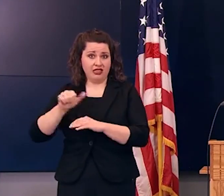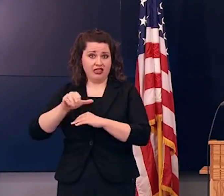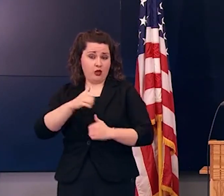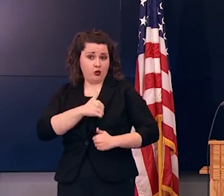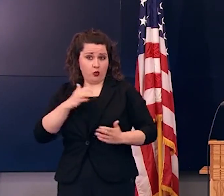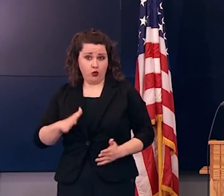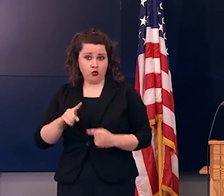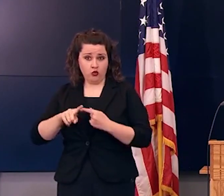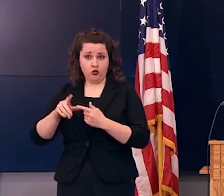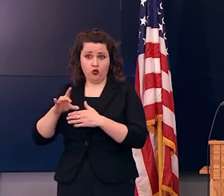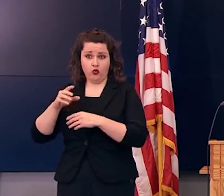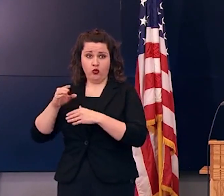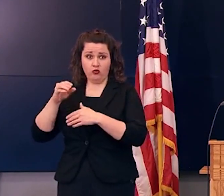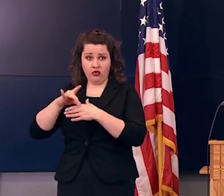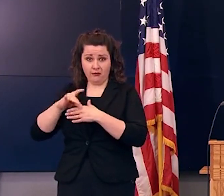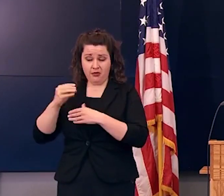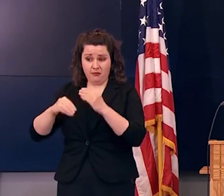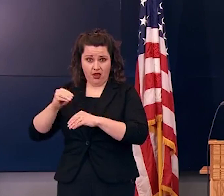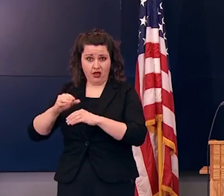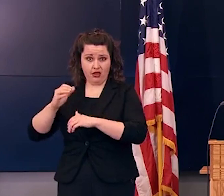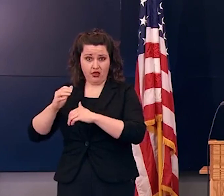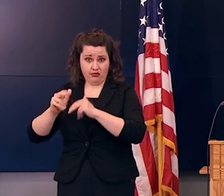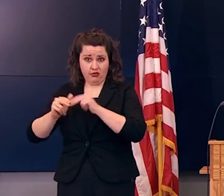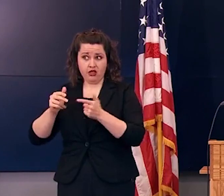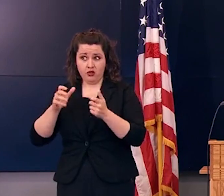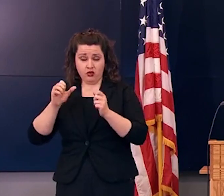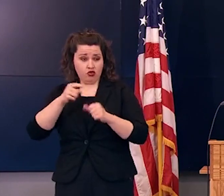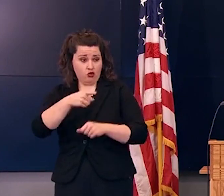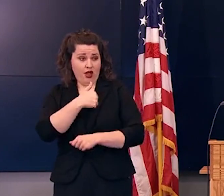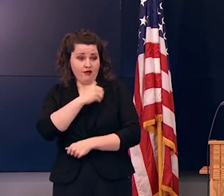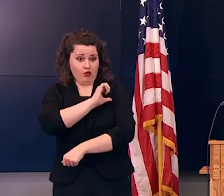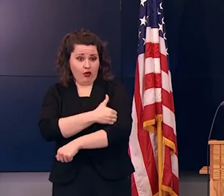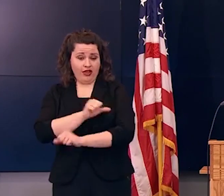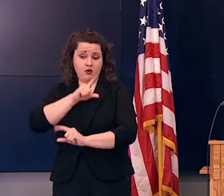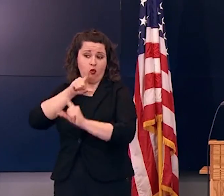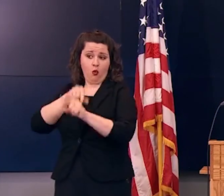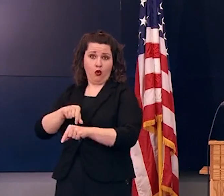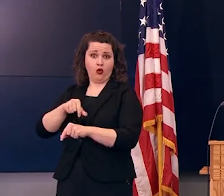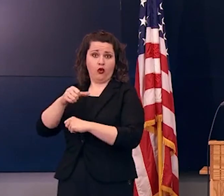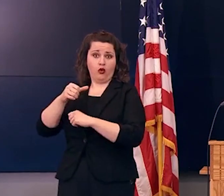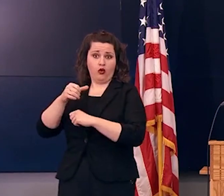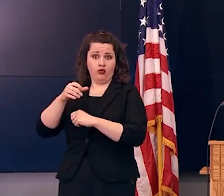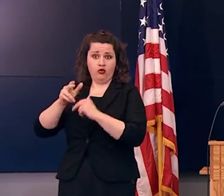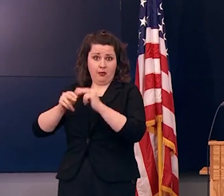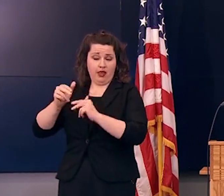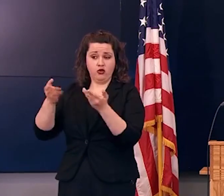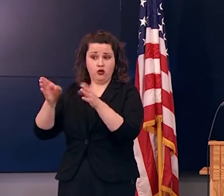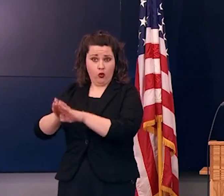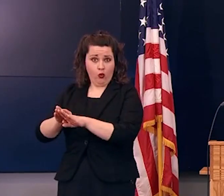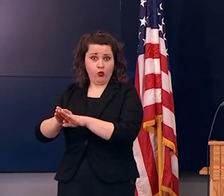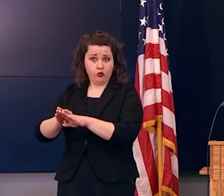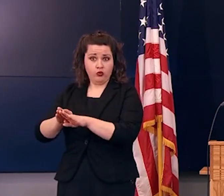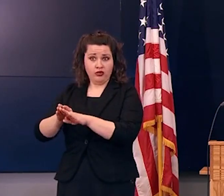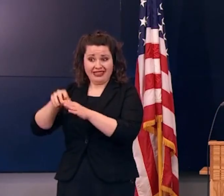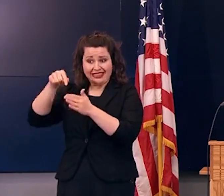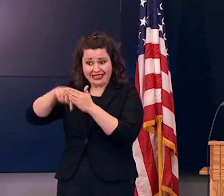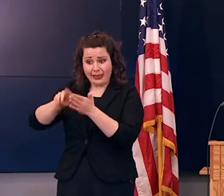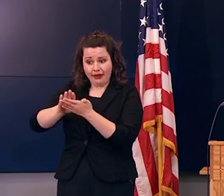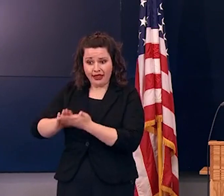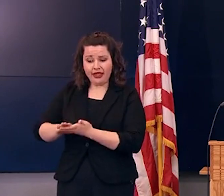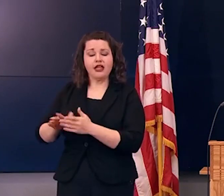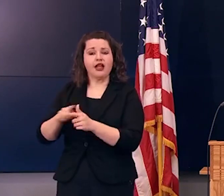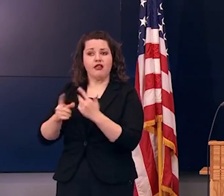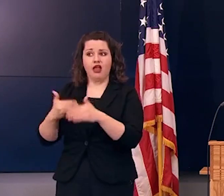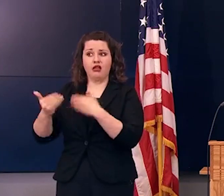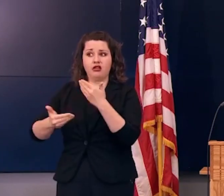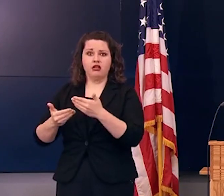and do you have the authority to order these plants to shut down and do deep cleaning and then take measures